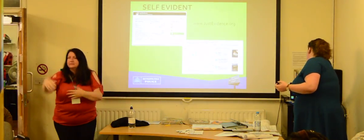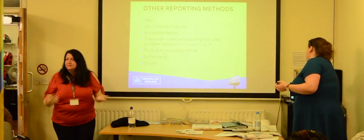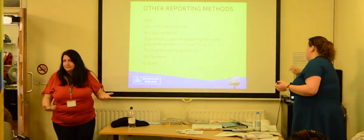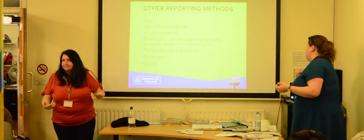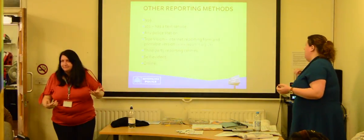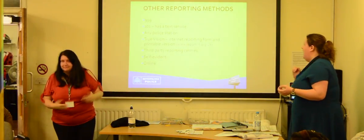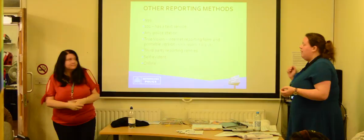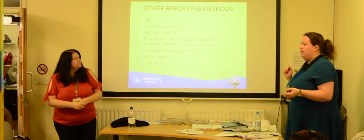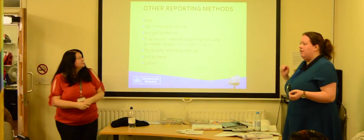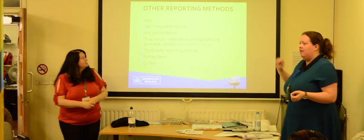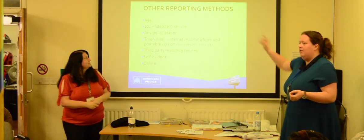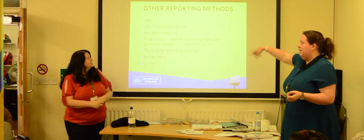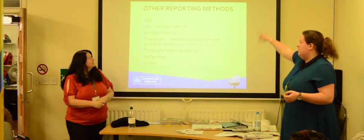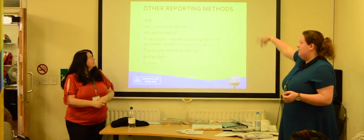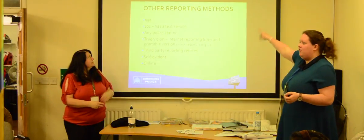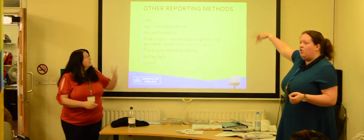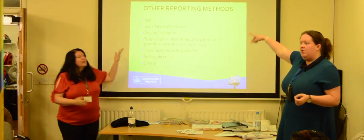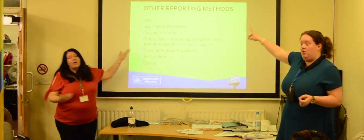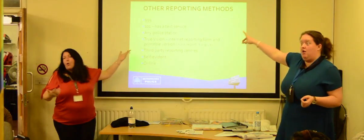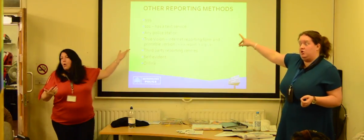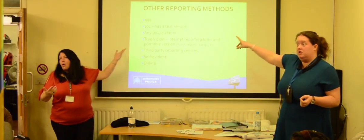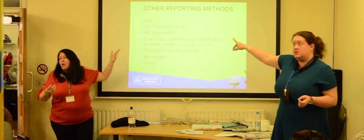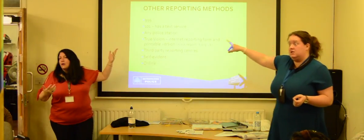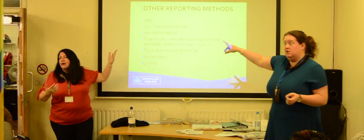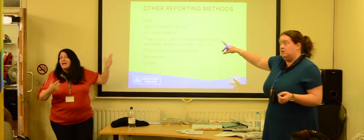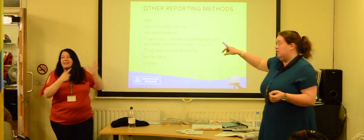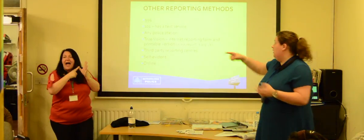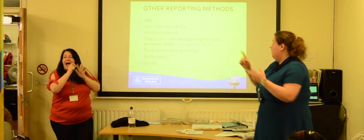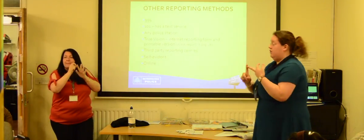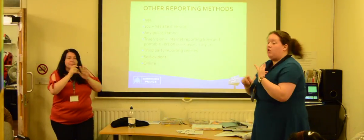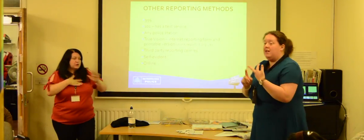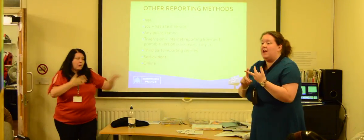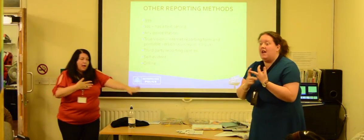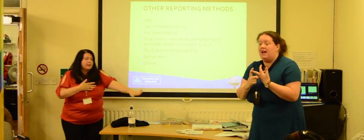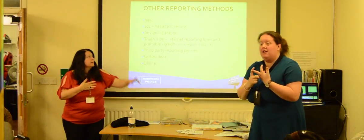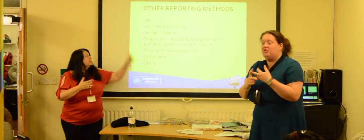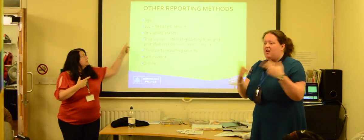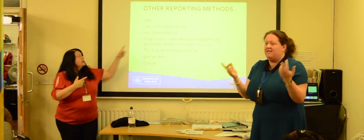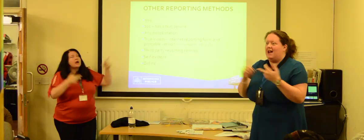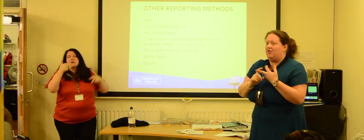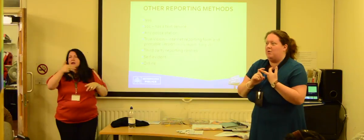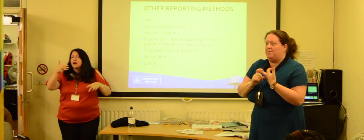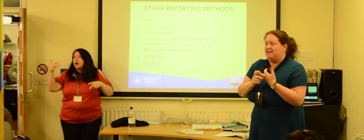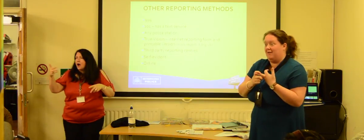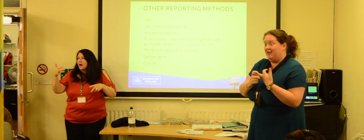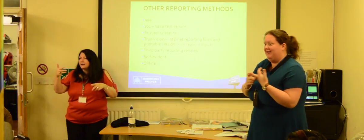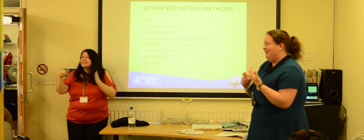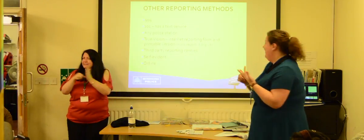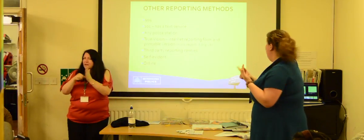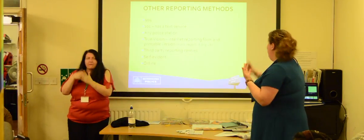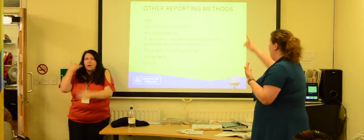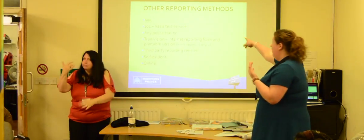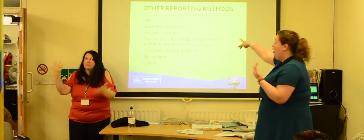If you don't want to use the app, there's all these other options. So you've got 999, which I understand is always a bit